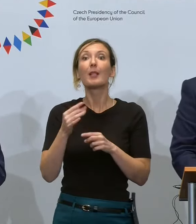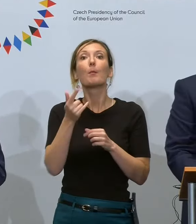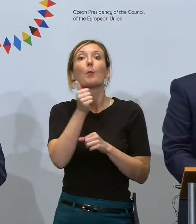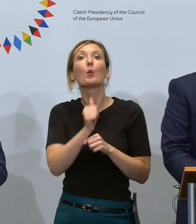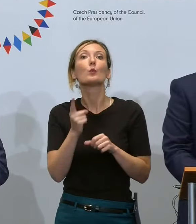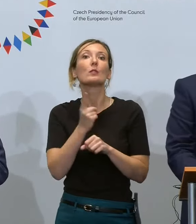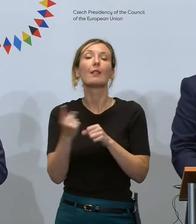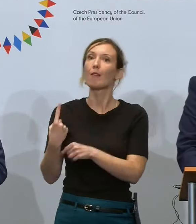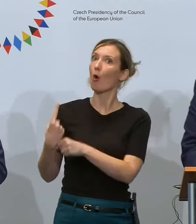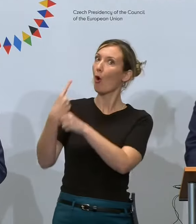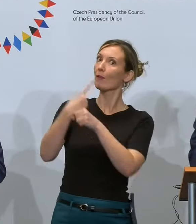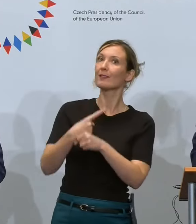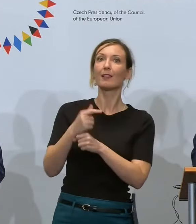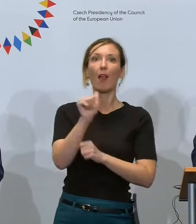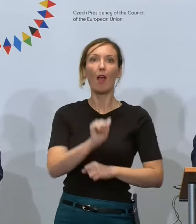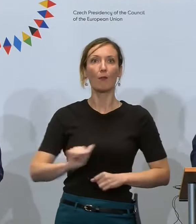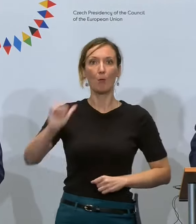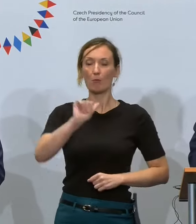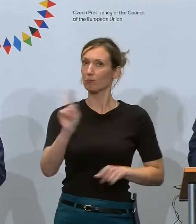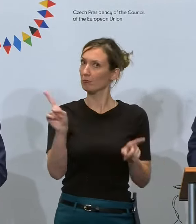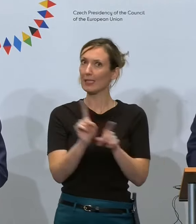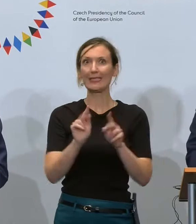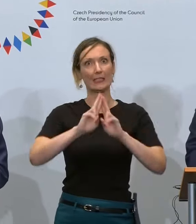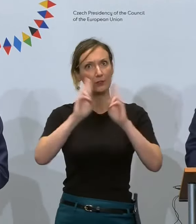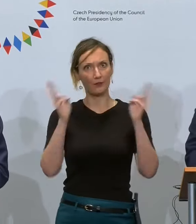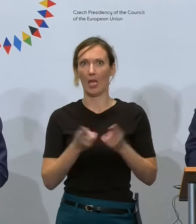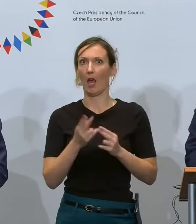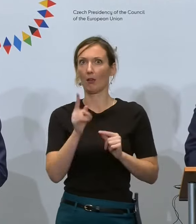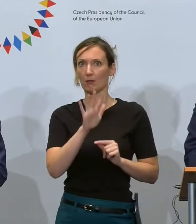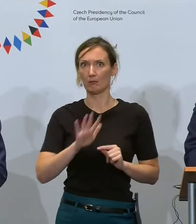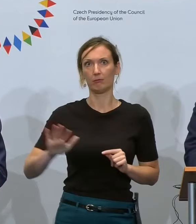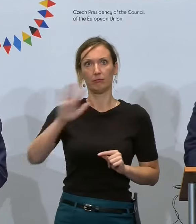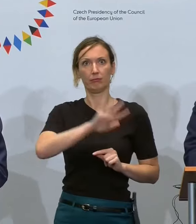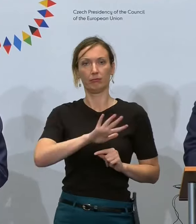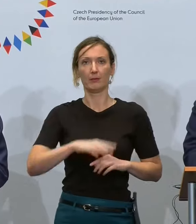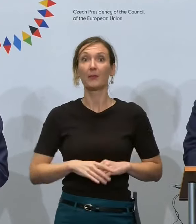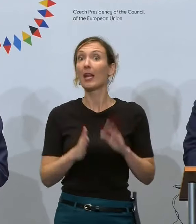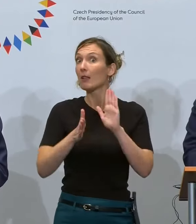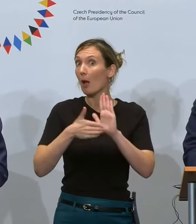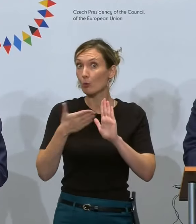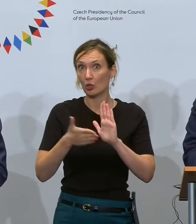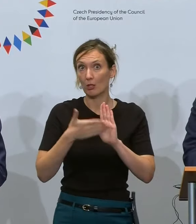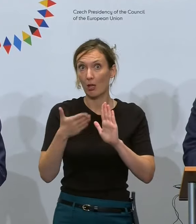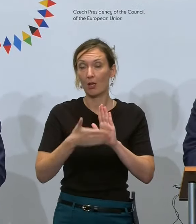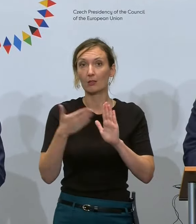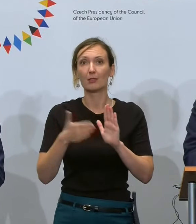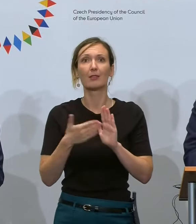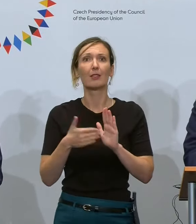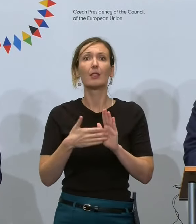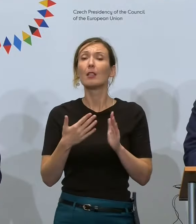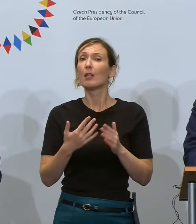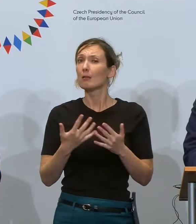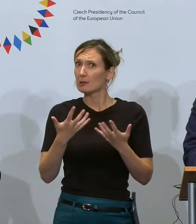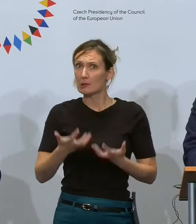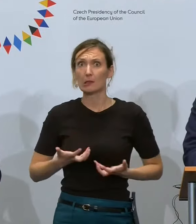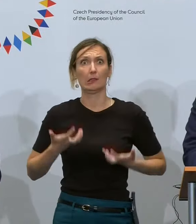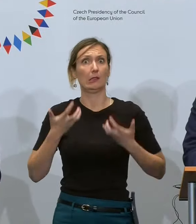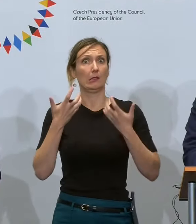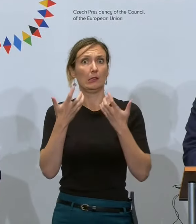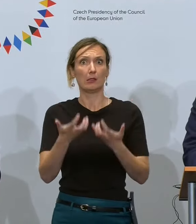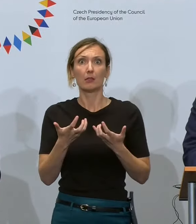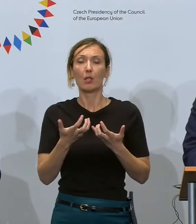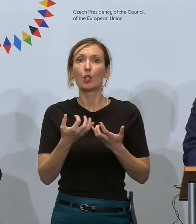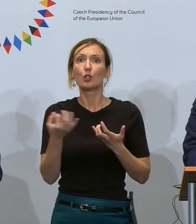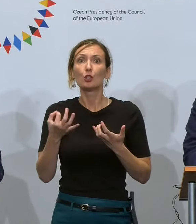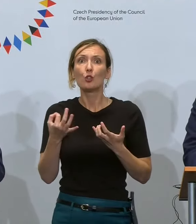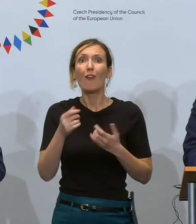world. We discuss about, as for example, the catastrophic impact that this war